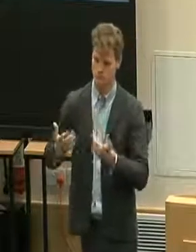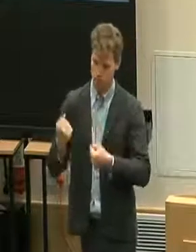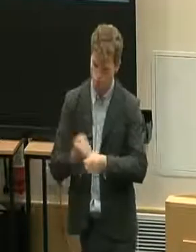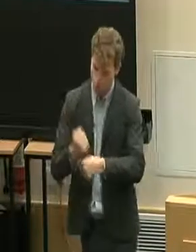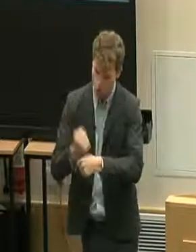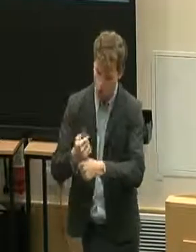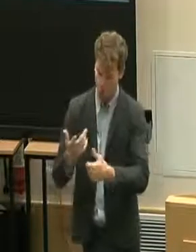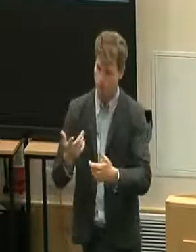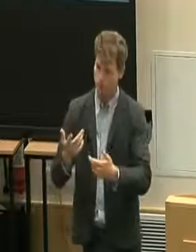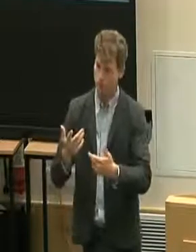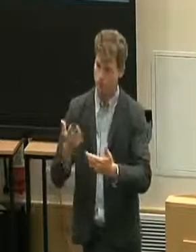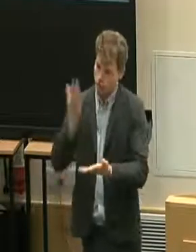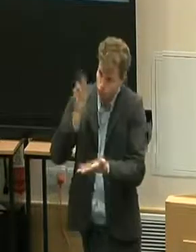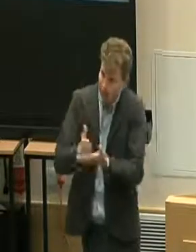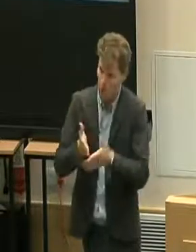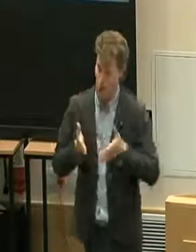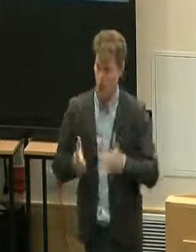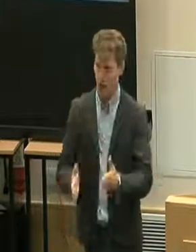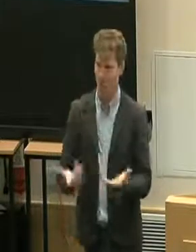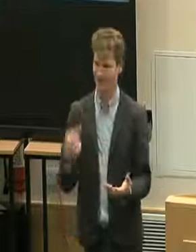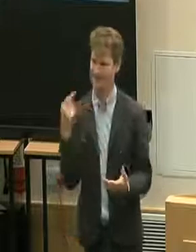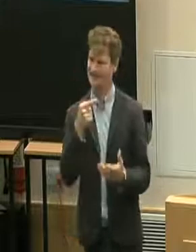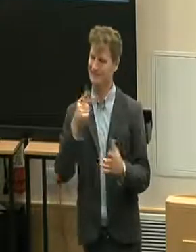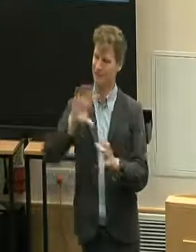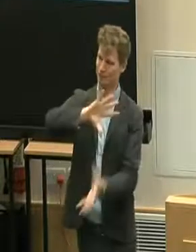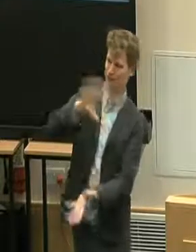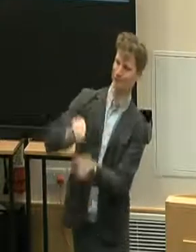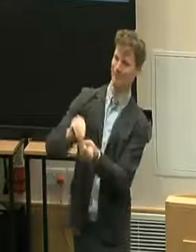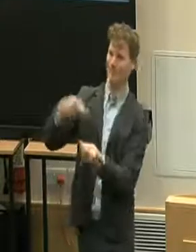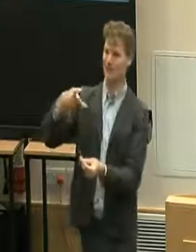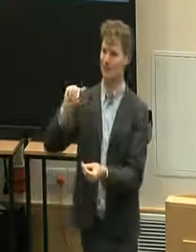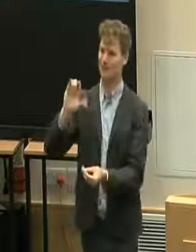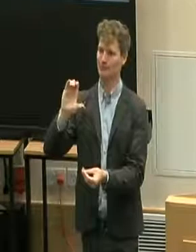would display it, of the human rights approach.